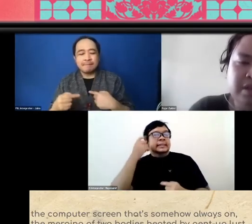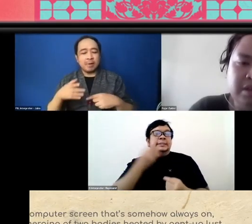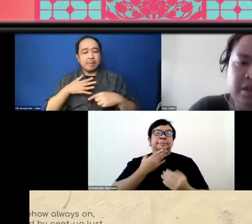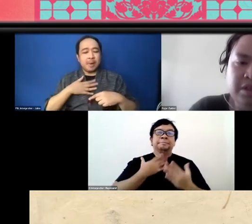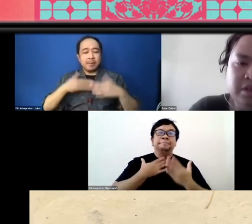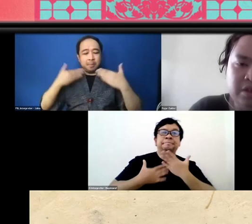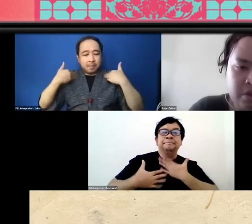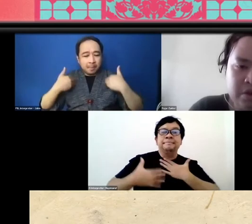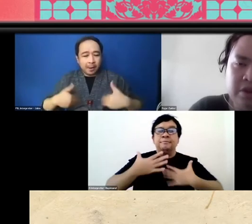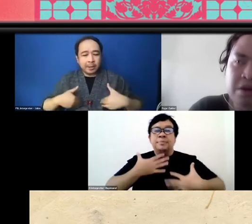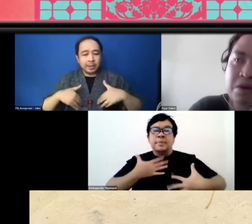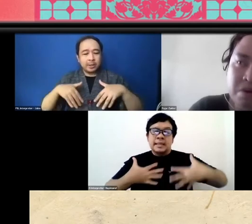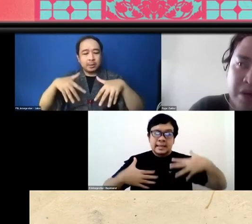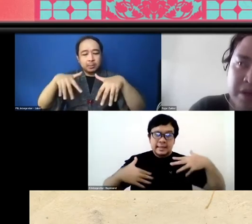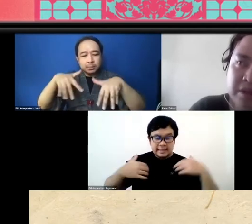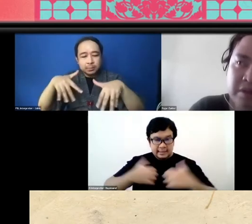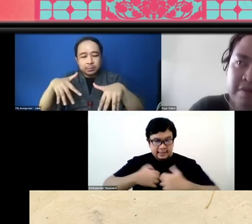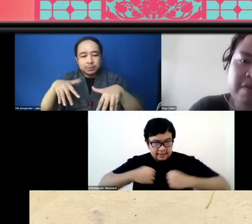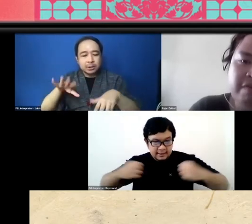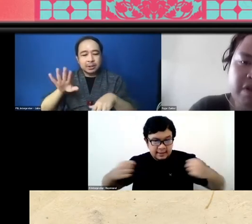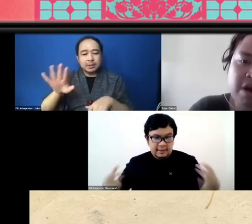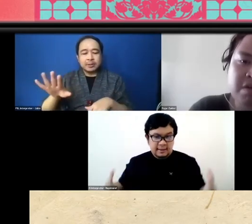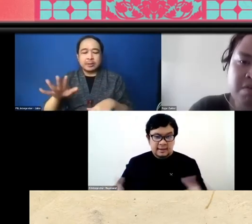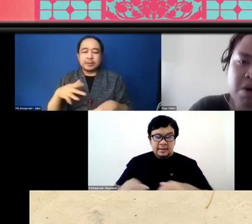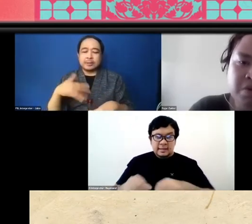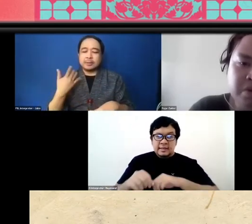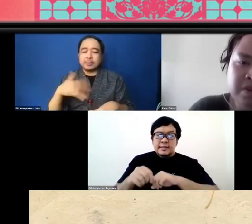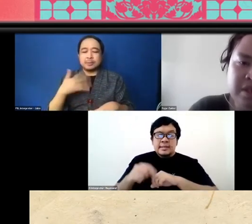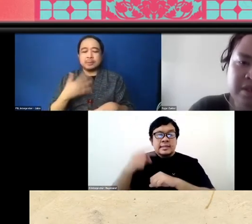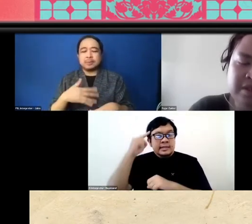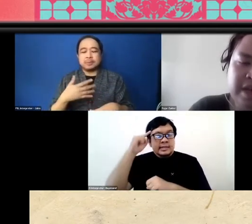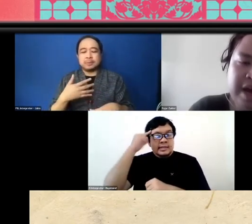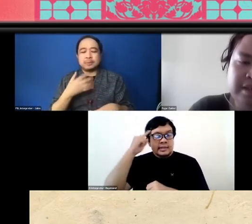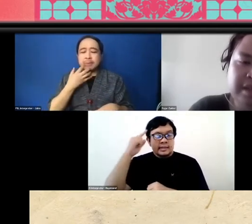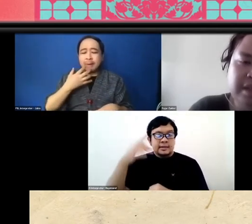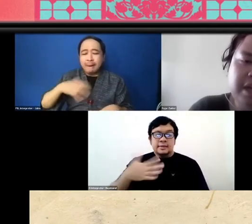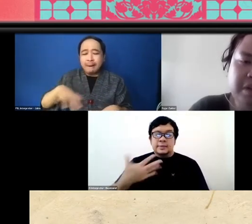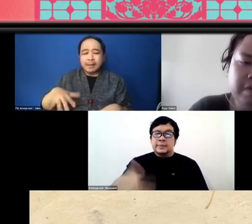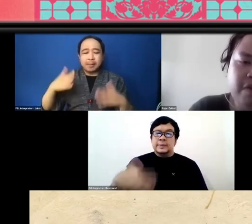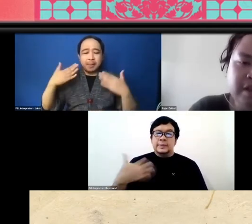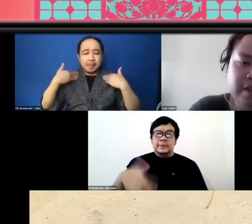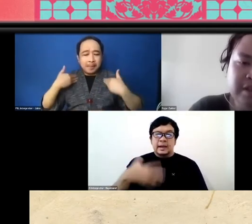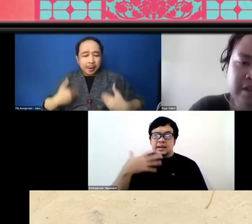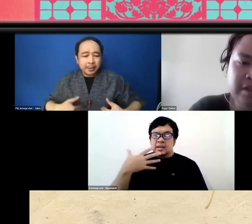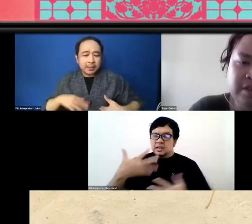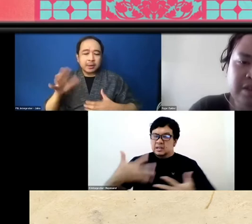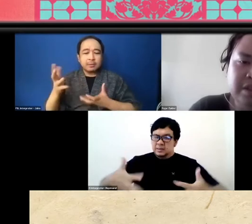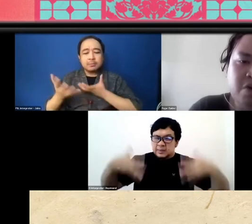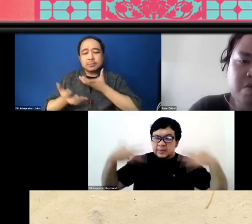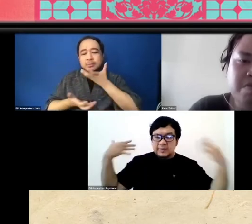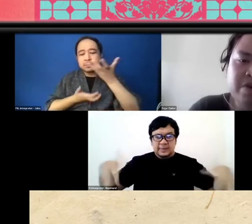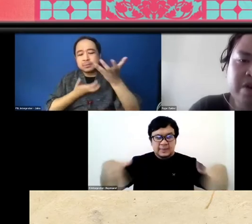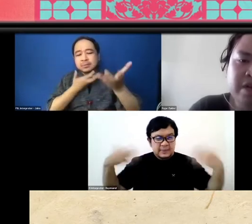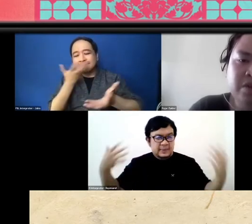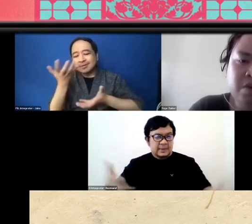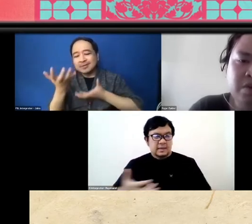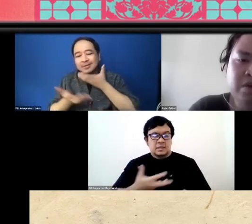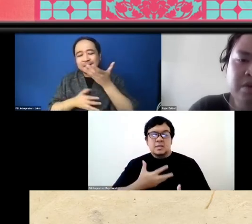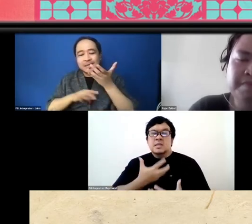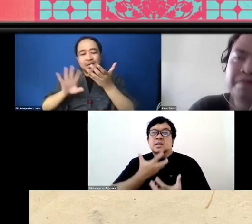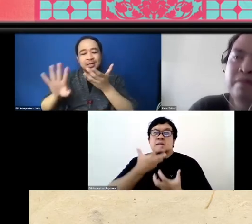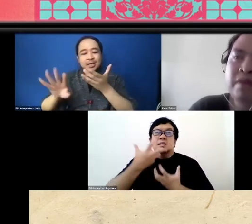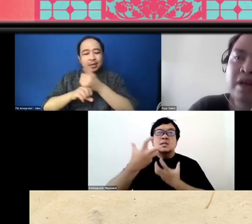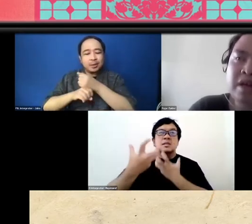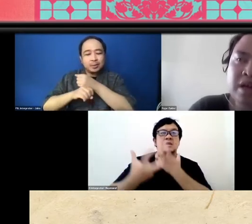his delicious torso, his far-flung moans, his accidental farts and slow-burning